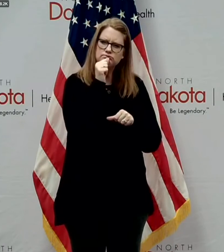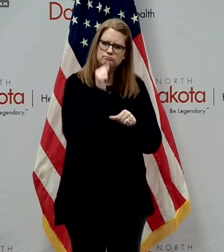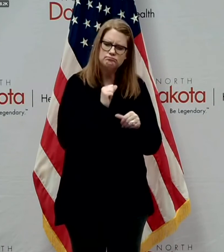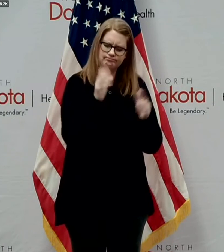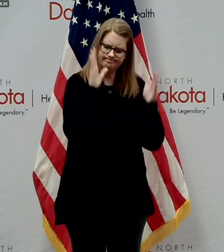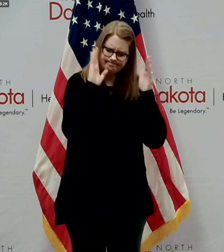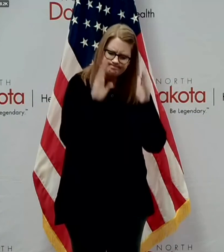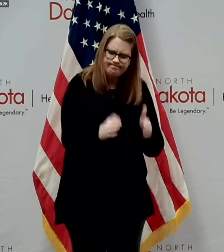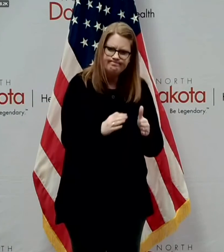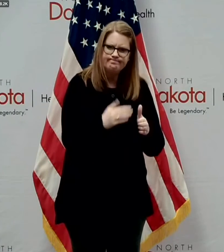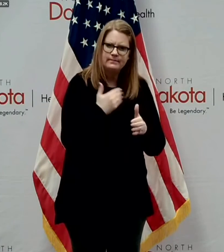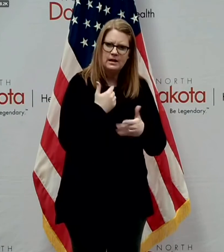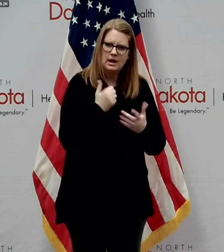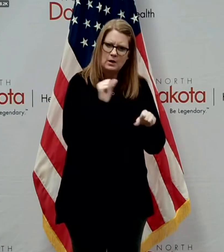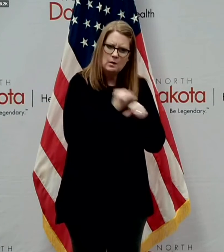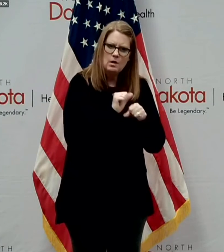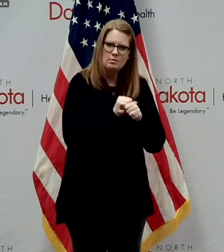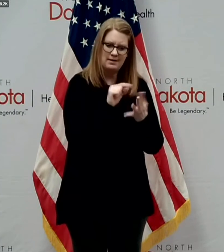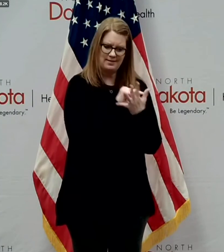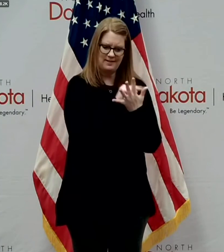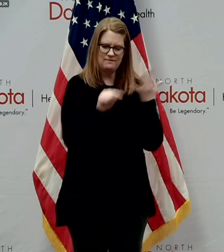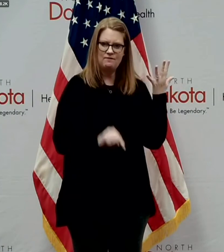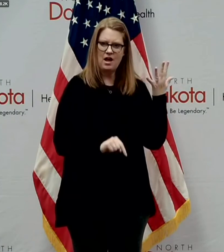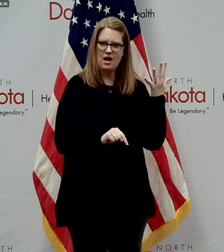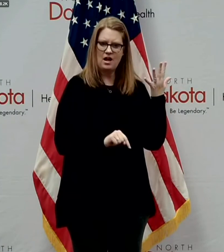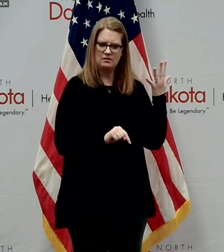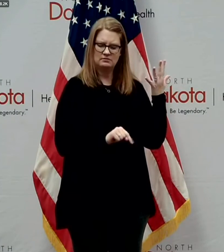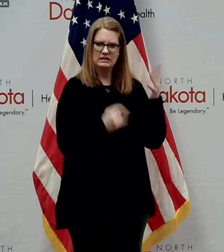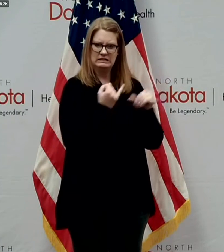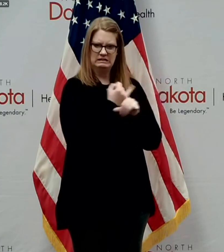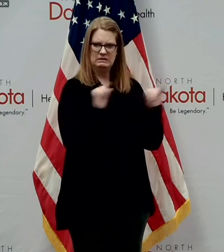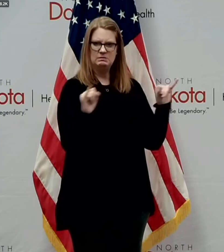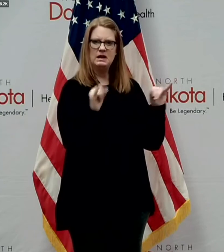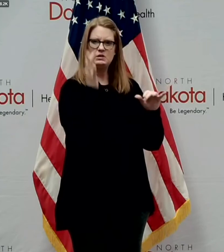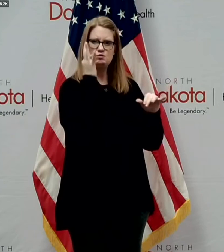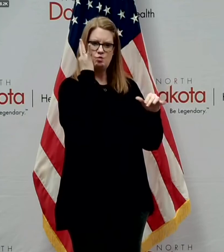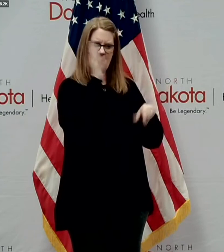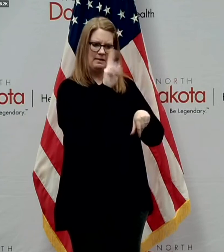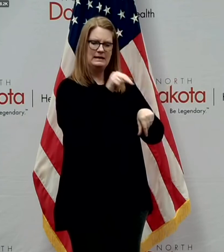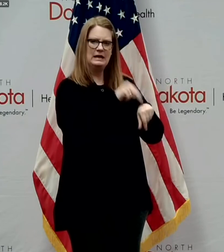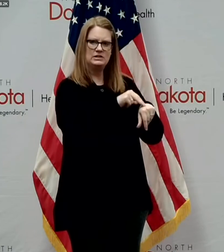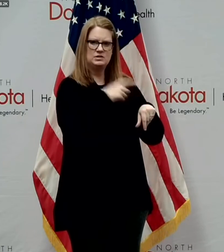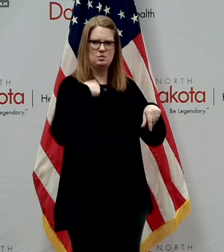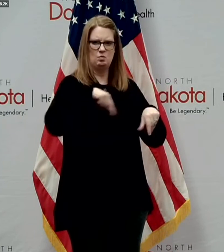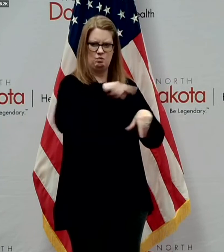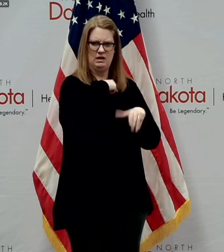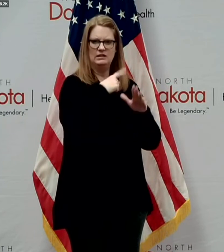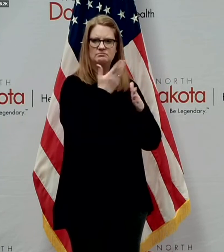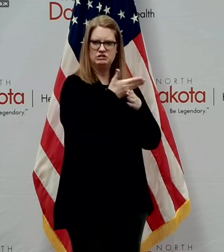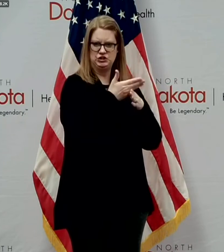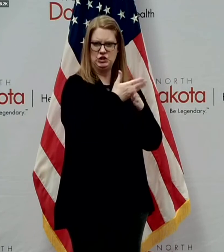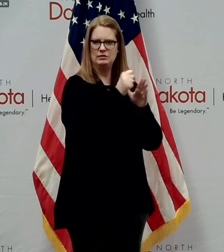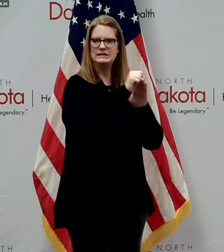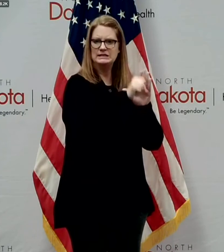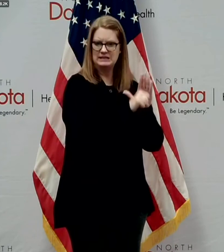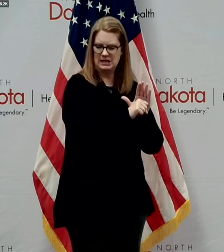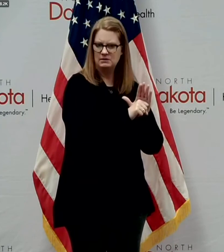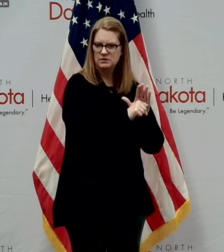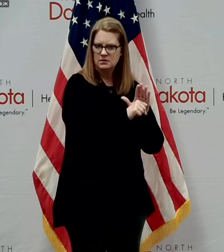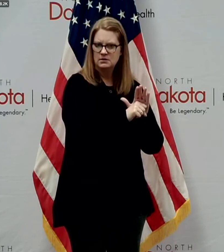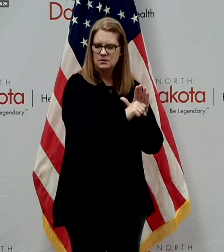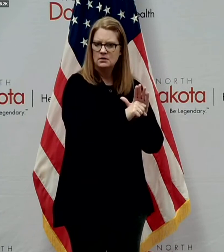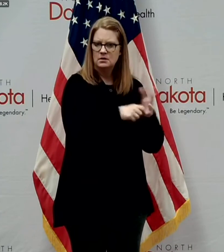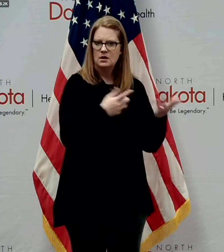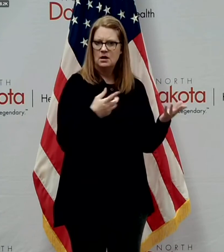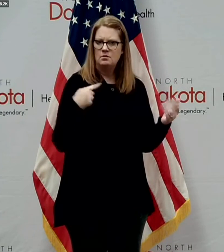beginning with the 5 great sovereign tribal nations with whom we share geography to make sure that we've got plans